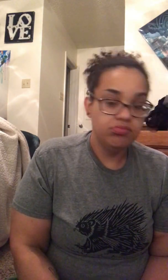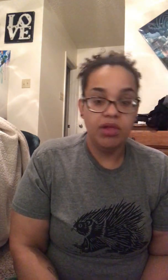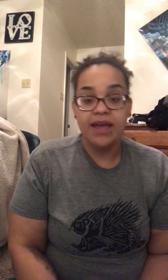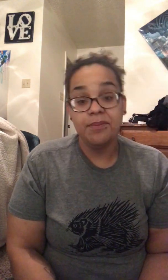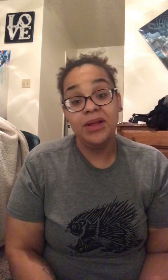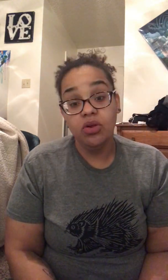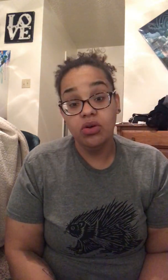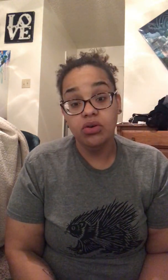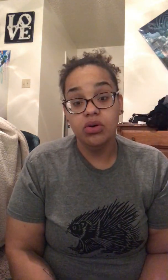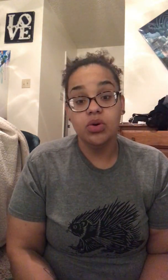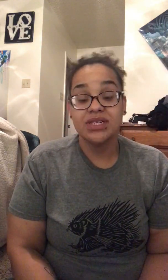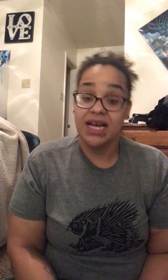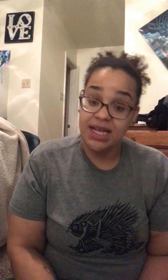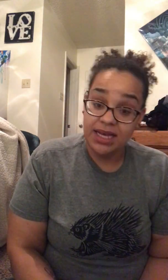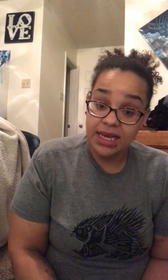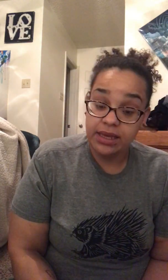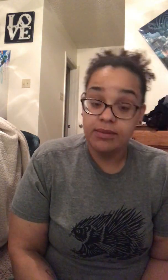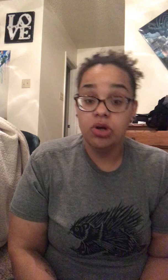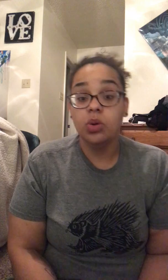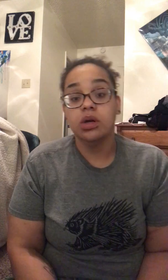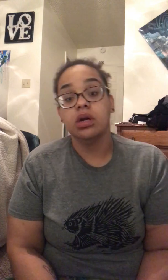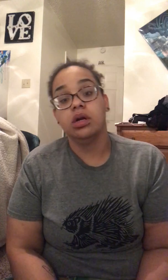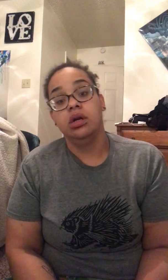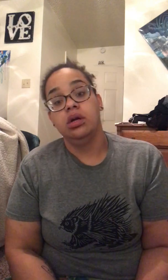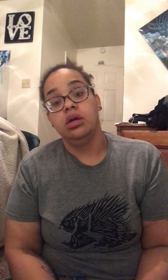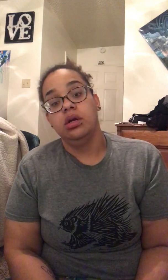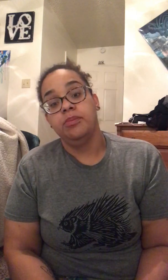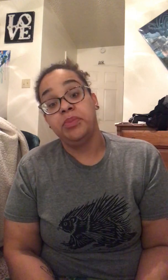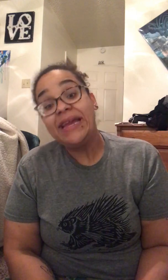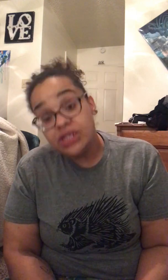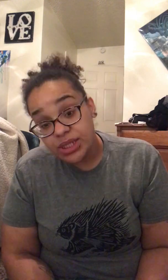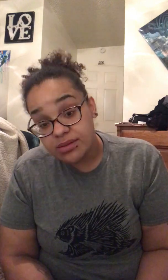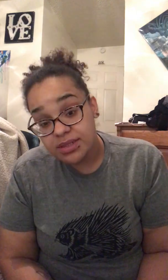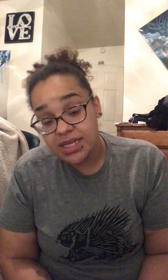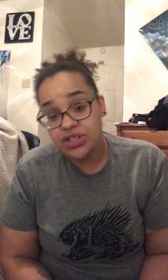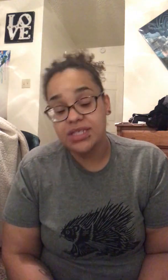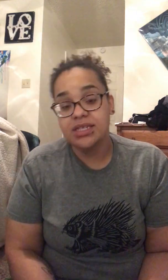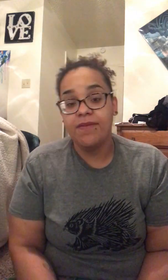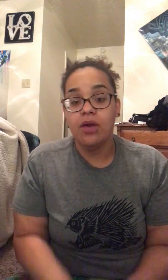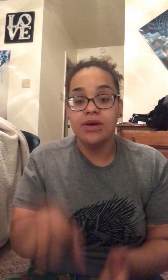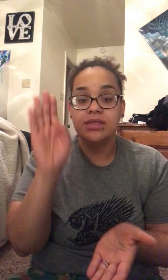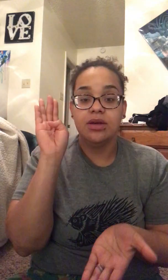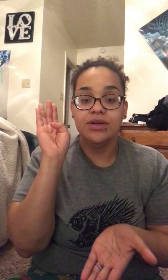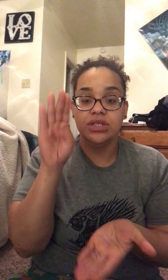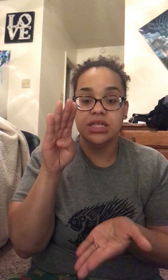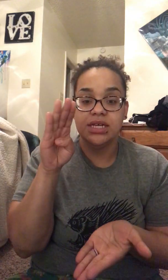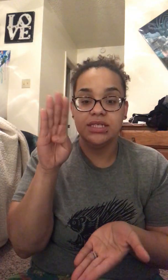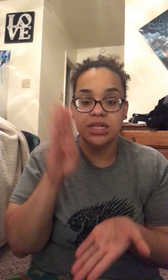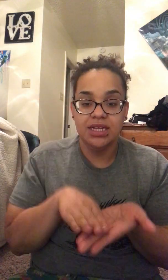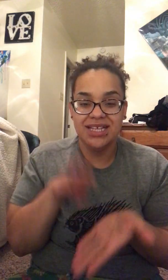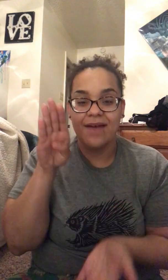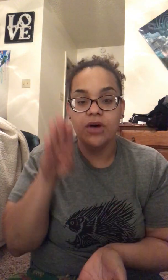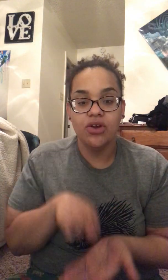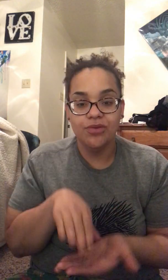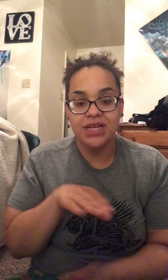Like milk or time or patience. It's just something was originally this, and it's like a volume type of